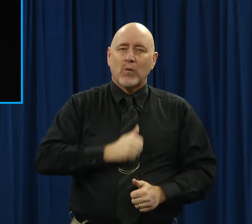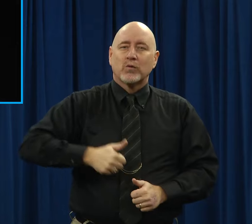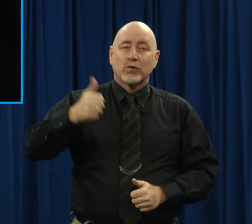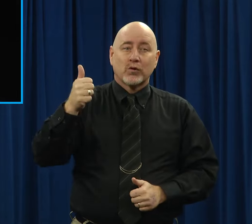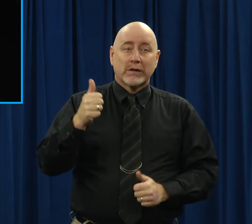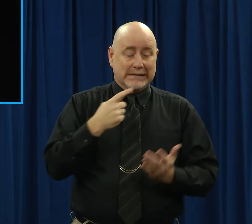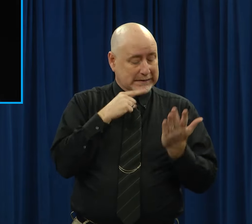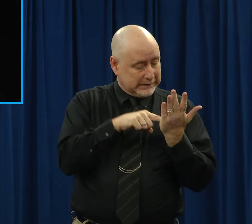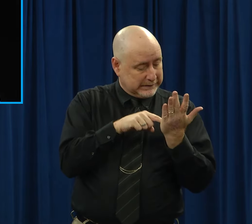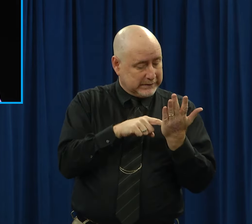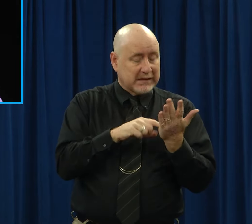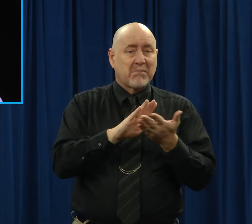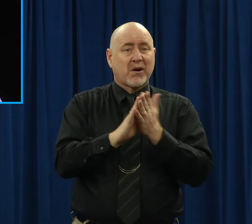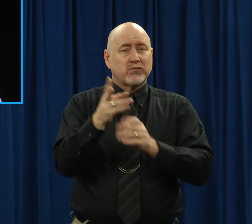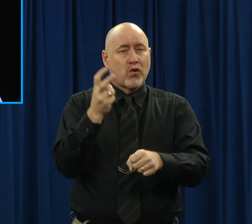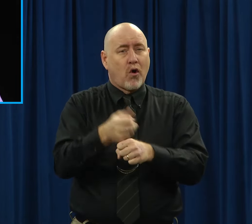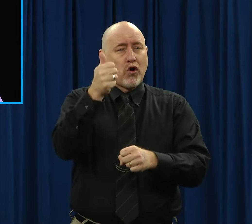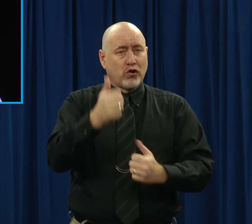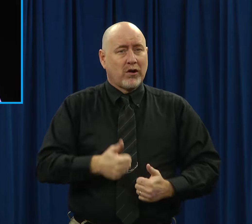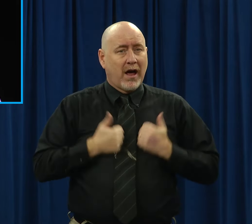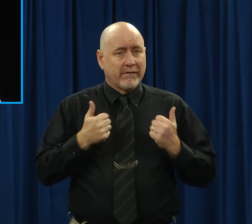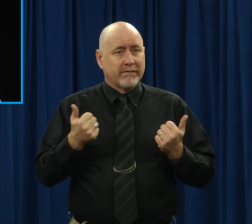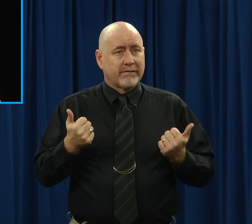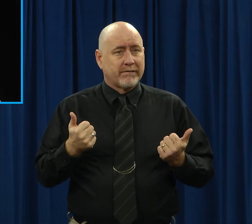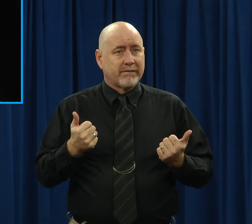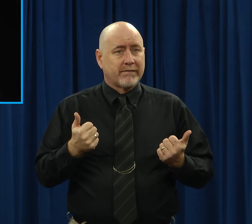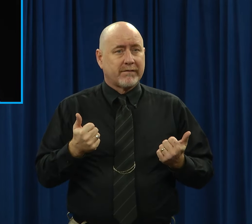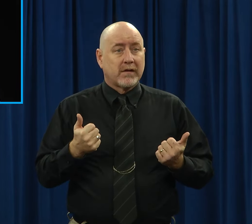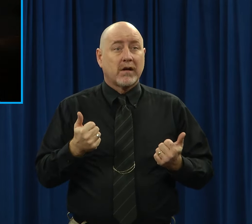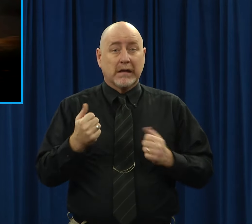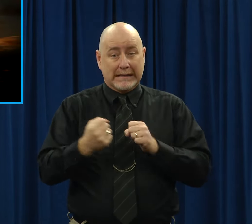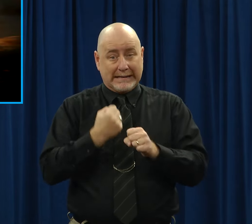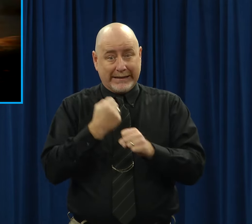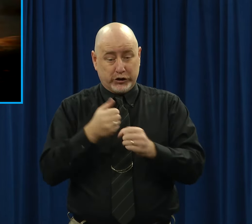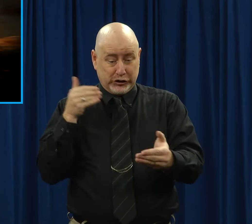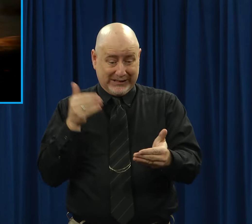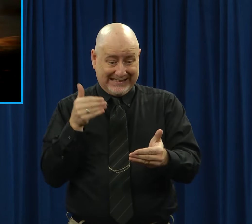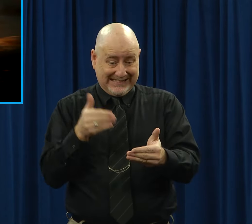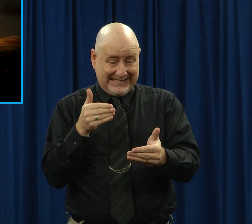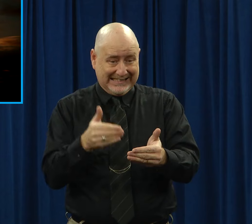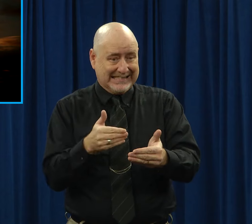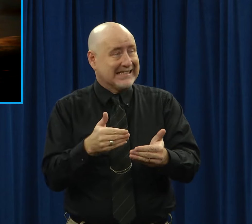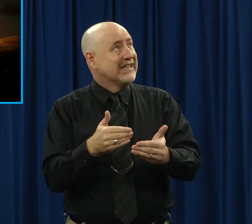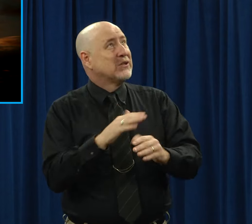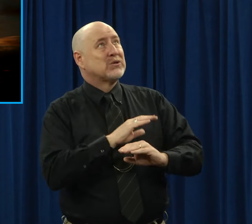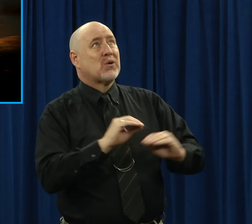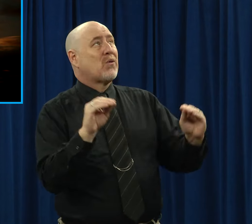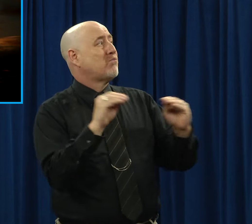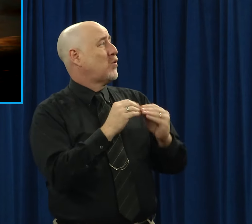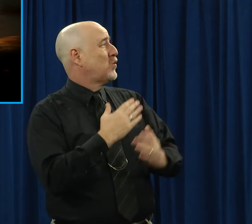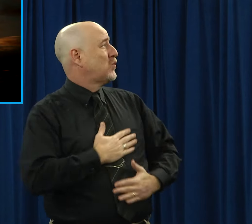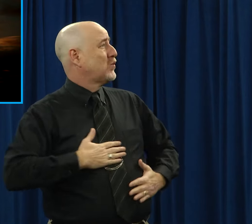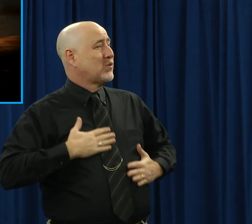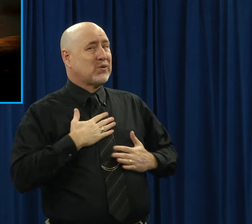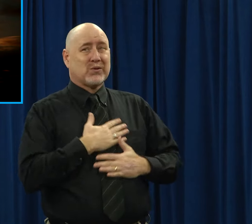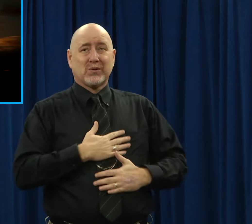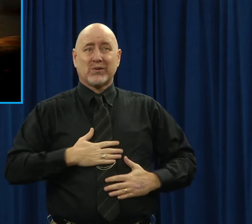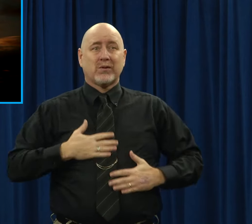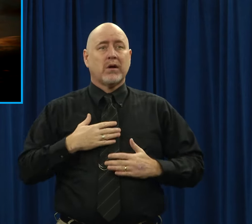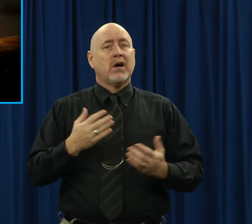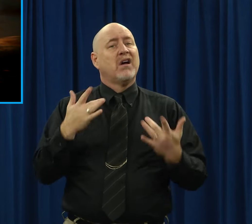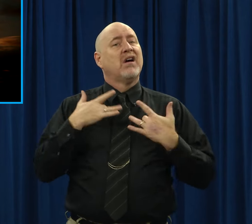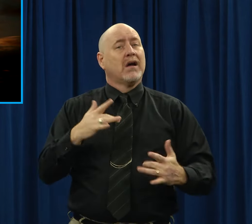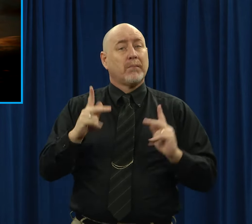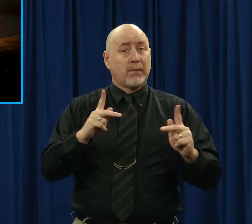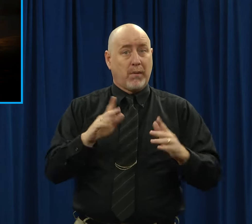gets old. He says, life becomes harder in many ways. He says, and the years draw near when you say, I have no pleasure in